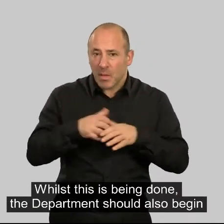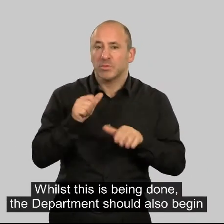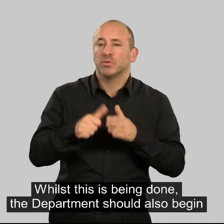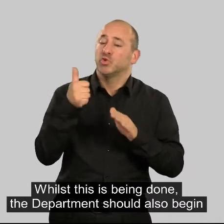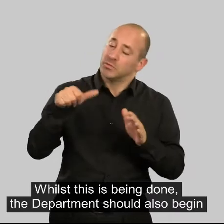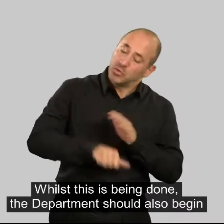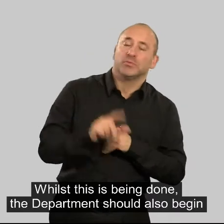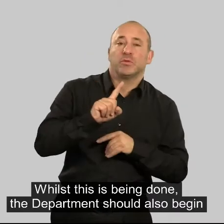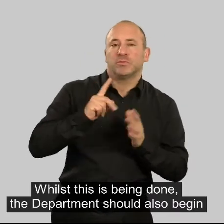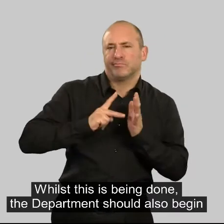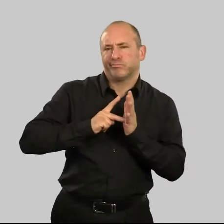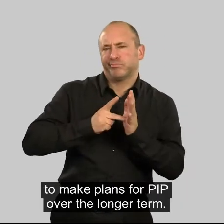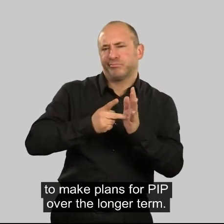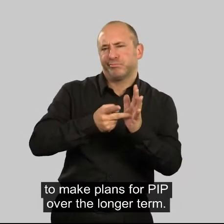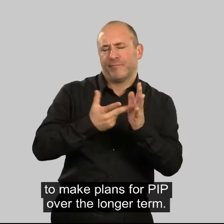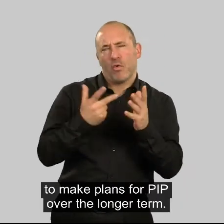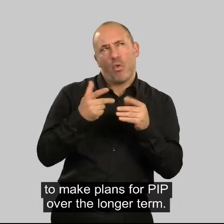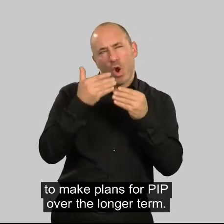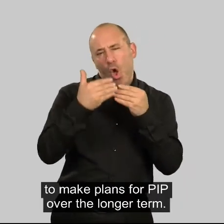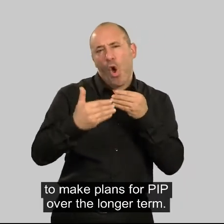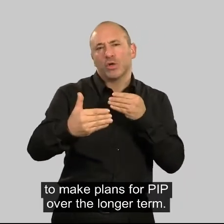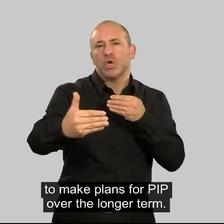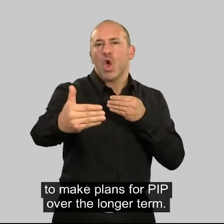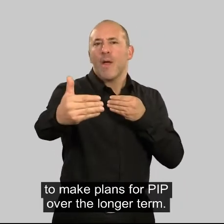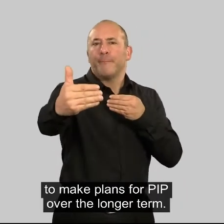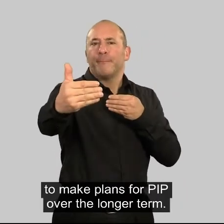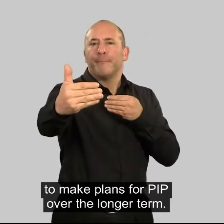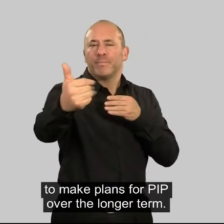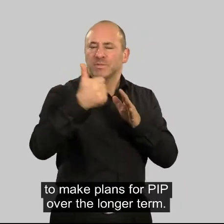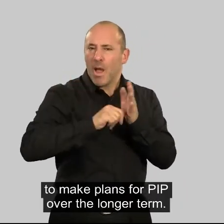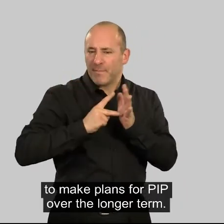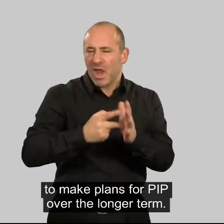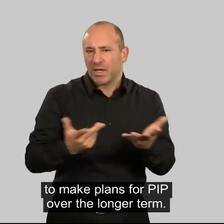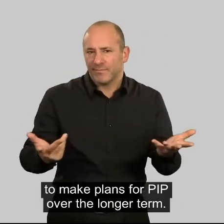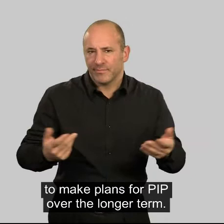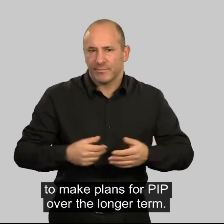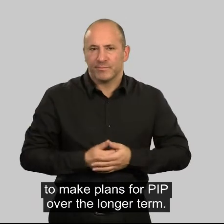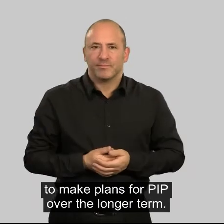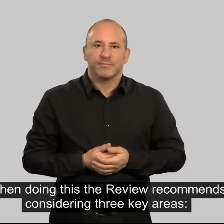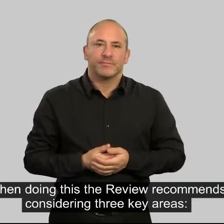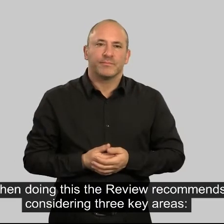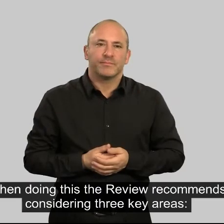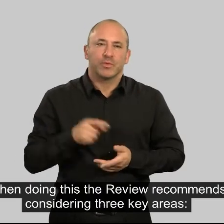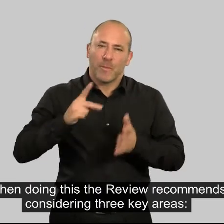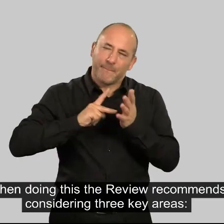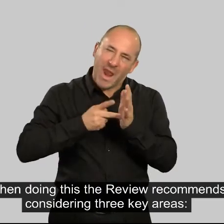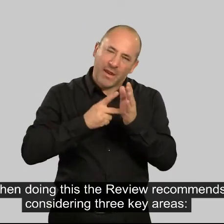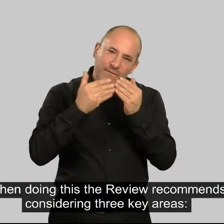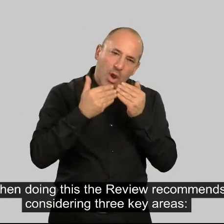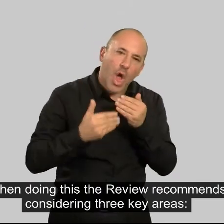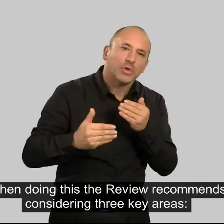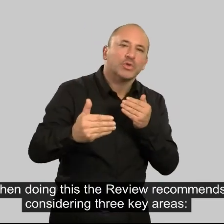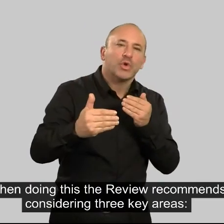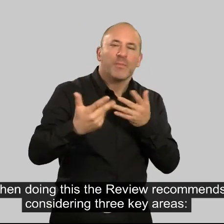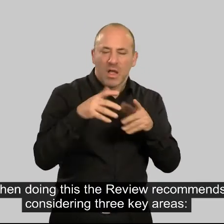Whilst this has been done, the department should also begin to make plans for PIP over the longer term. When